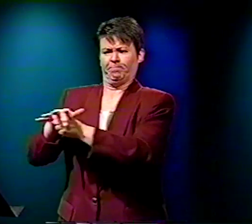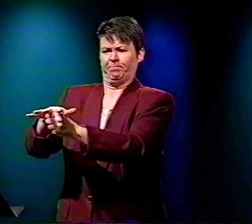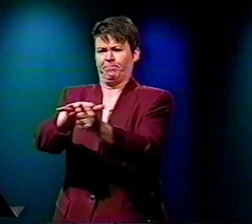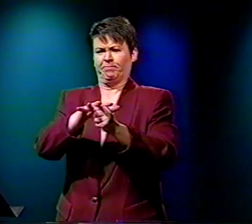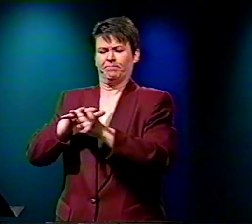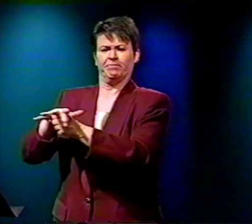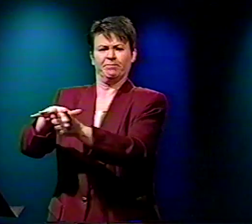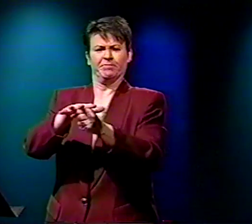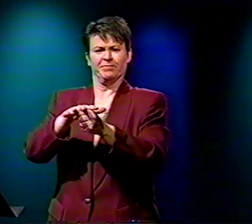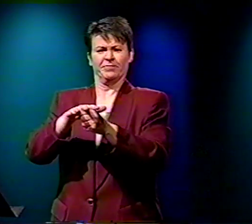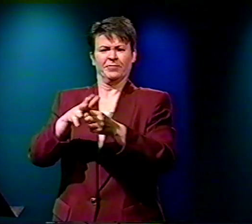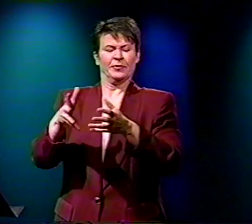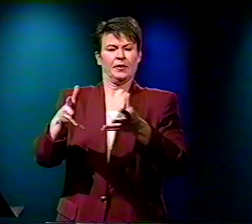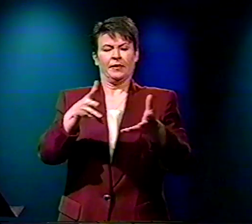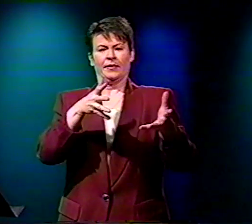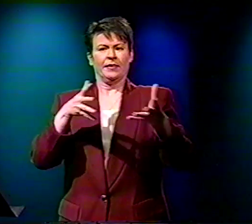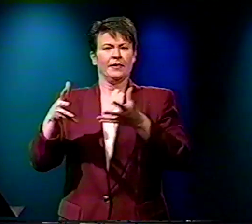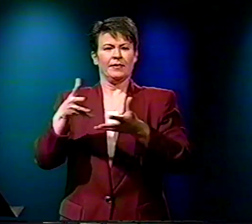community, and they begin to oppress one another.